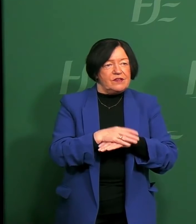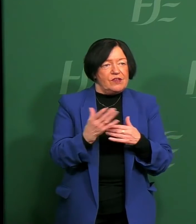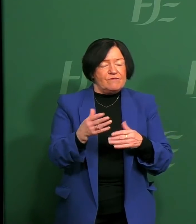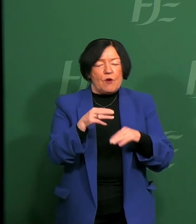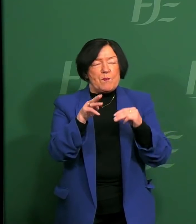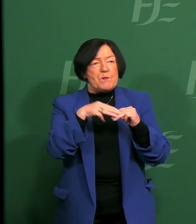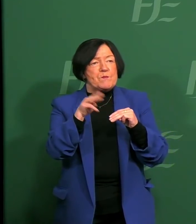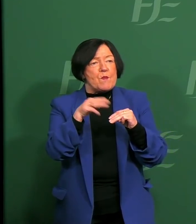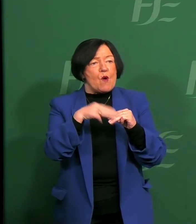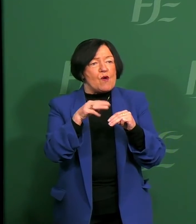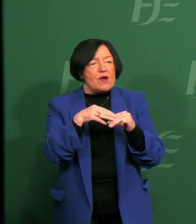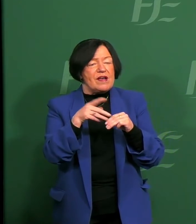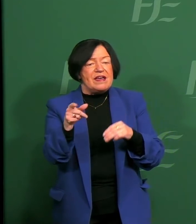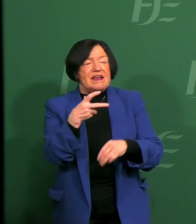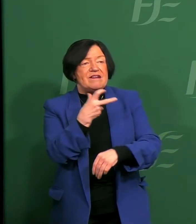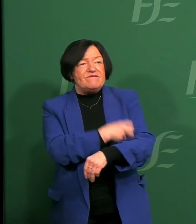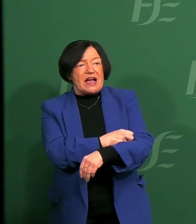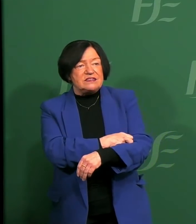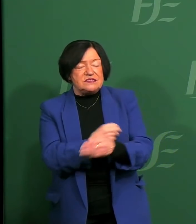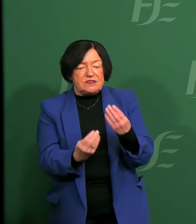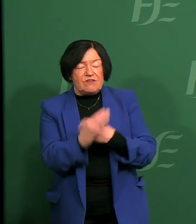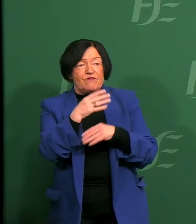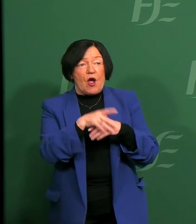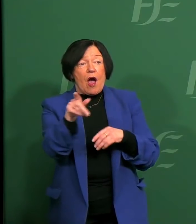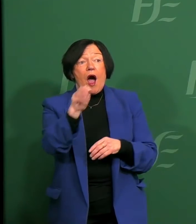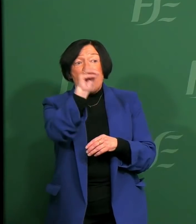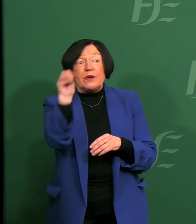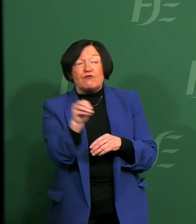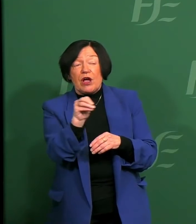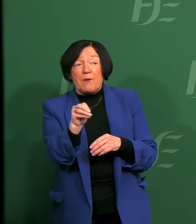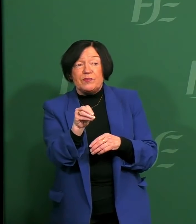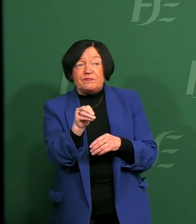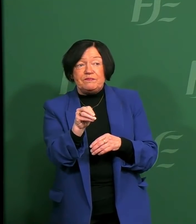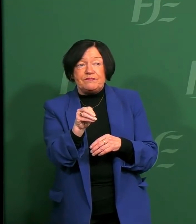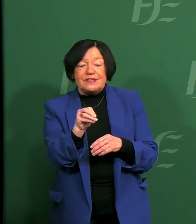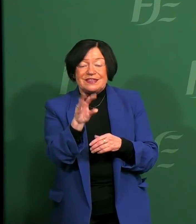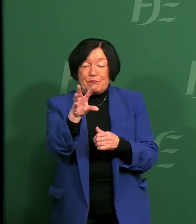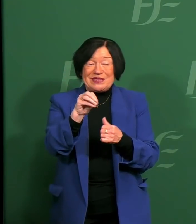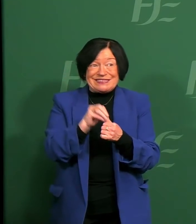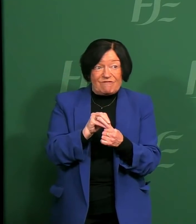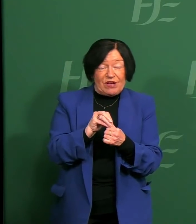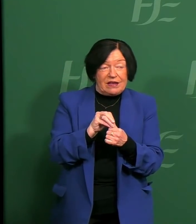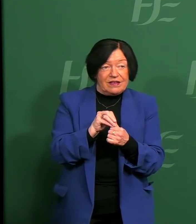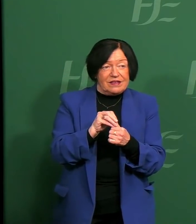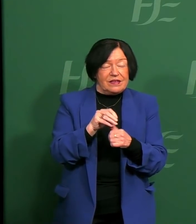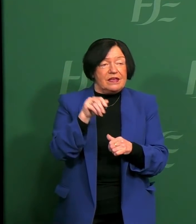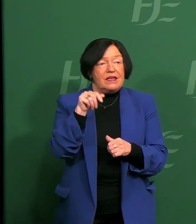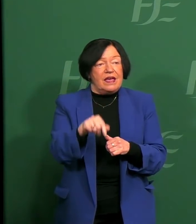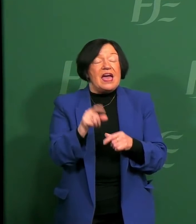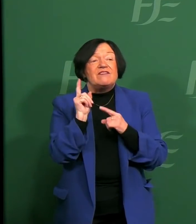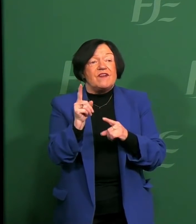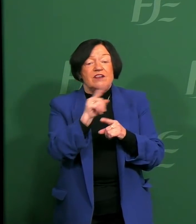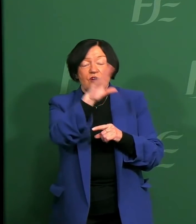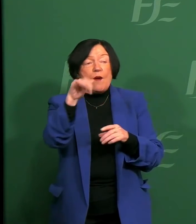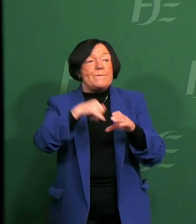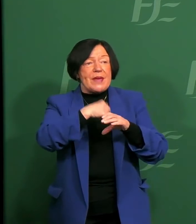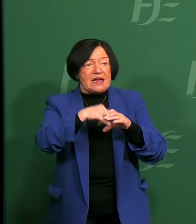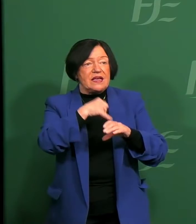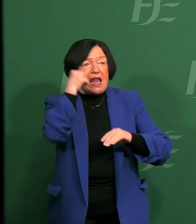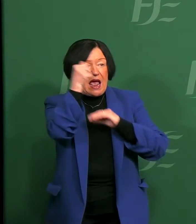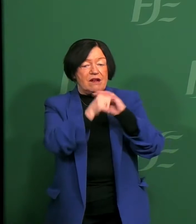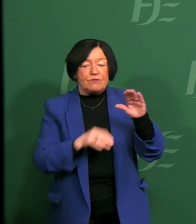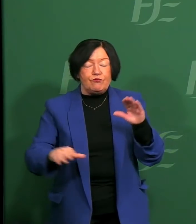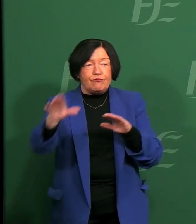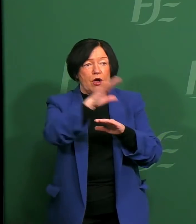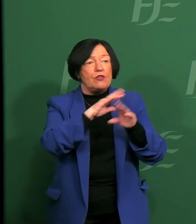a further vaccine emerging for Omicron specific, the advice from all medical experts all across